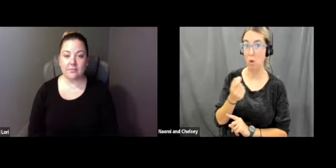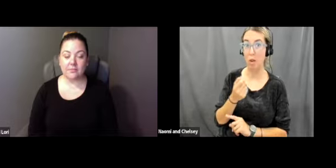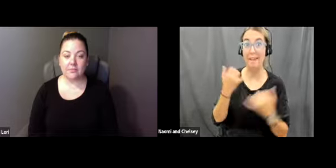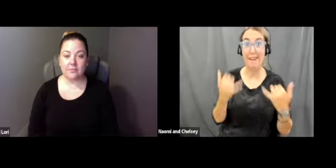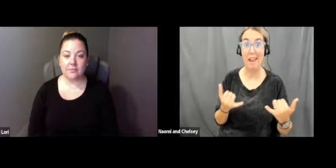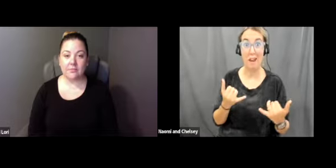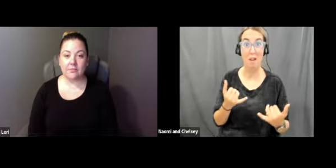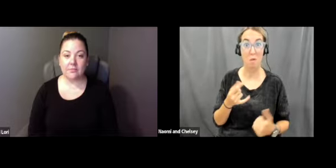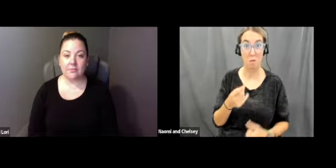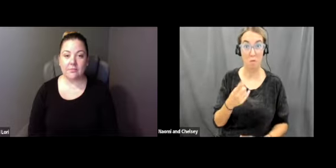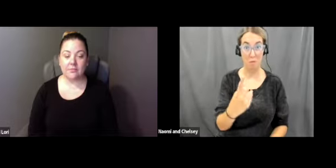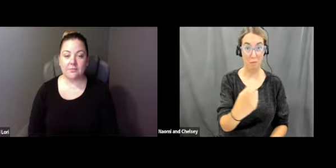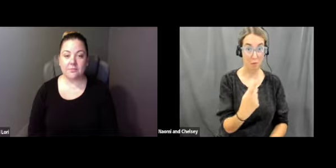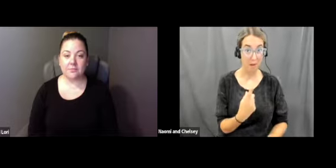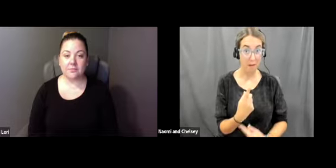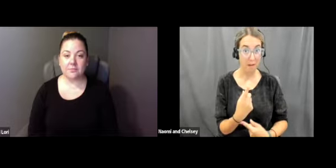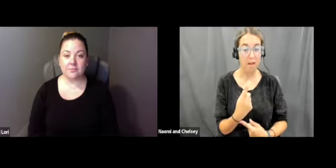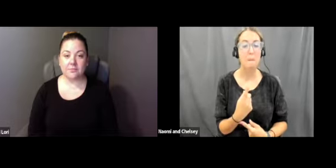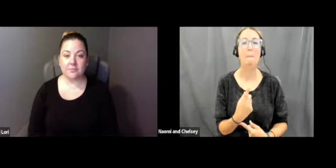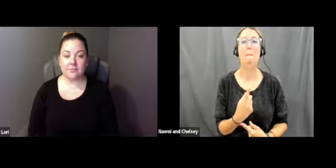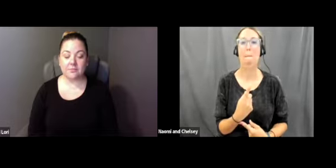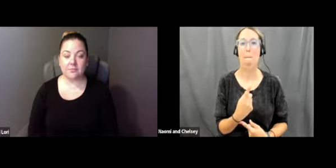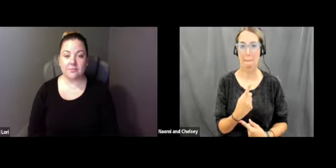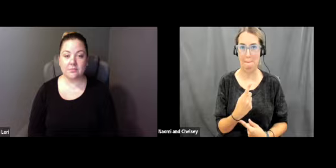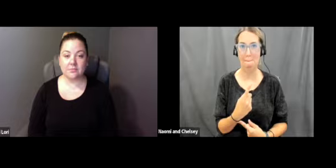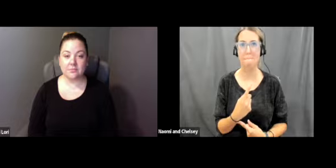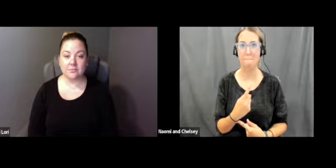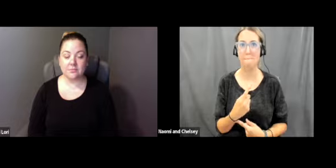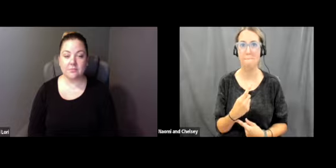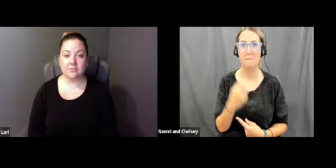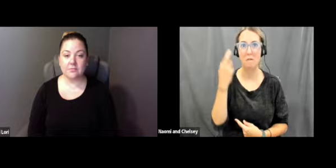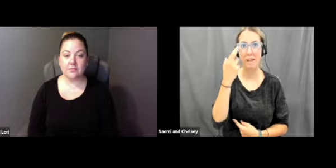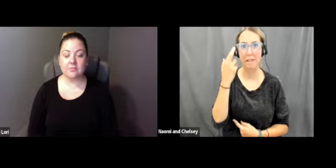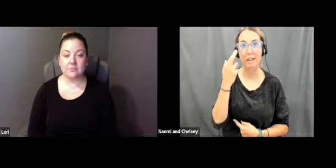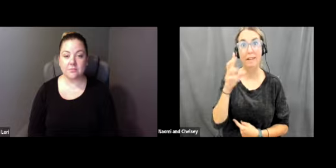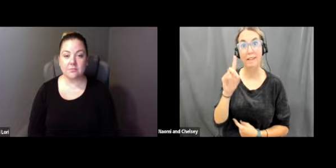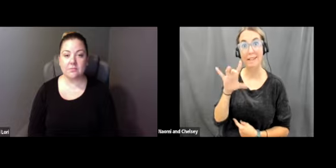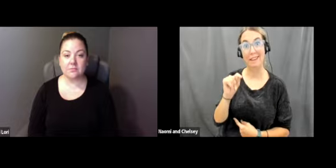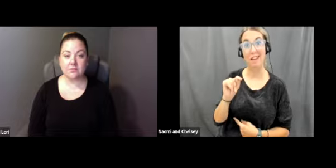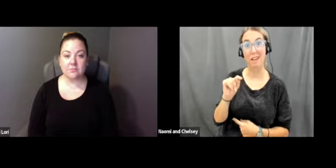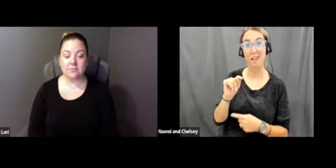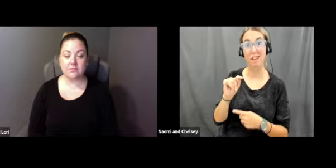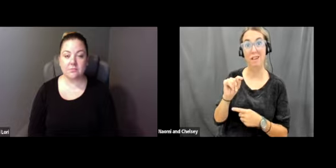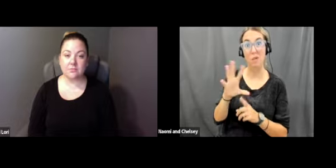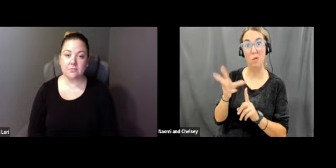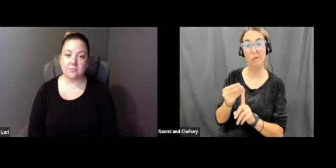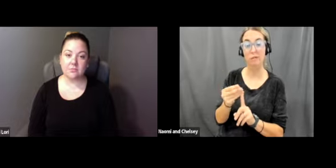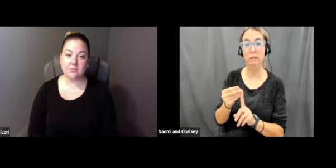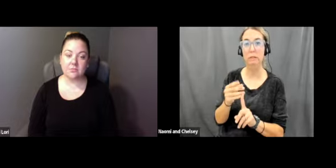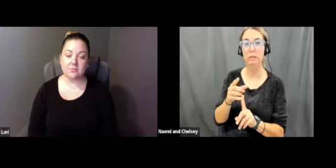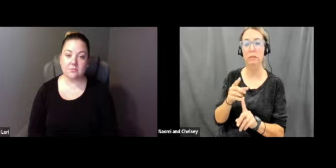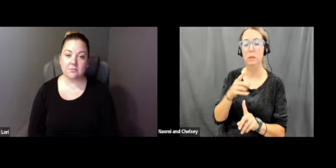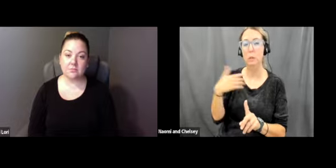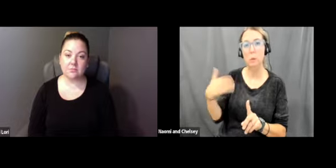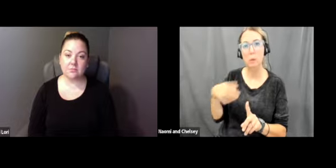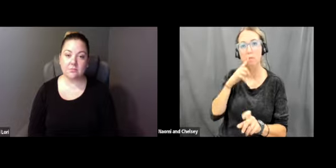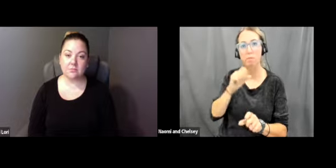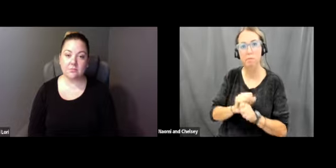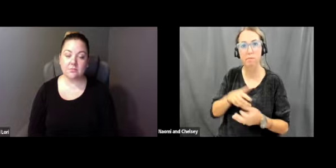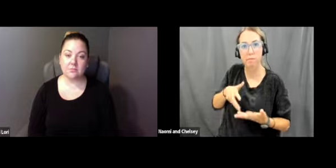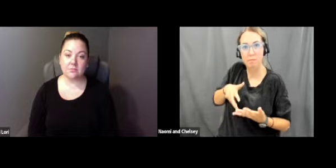the Satisfaction Factor podcast, I realize just how much diet culture has permeated my life to the extent